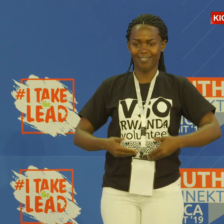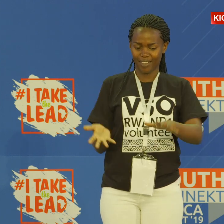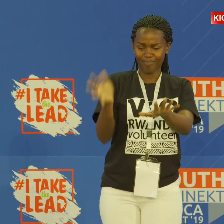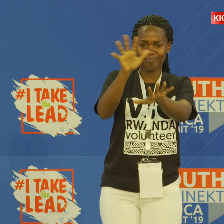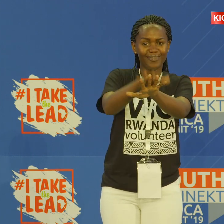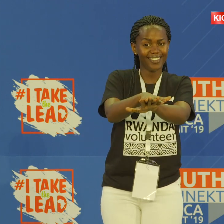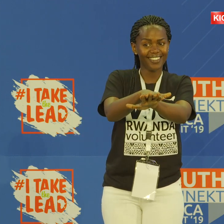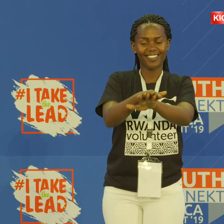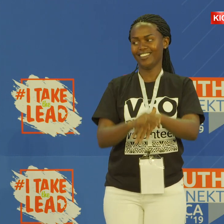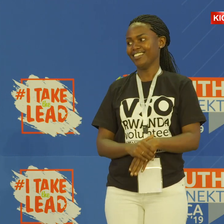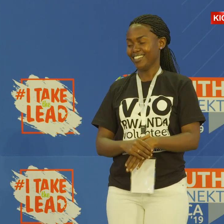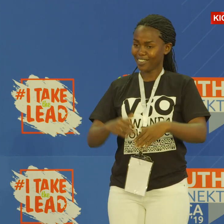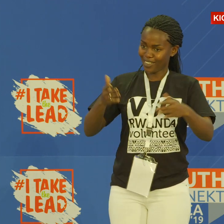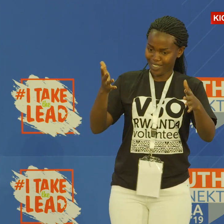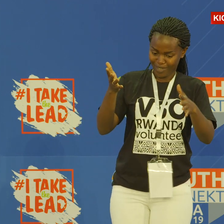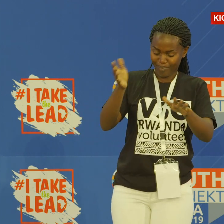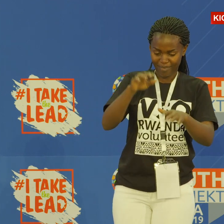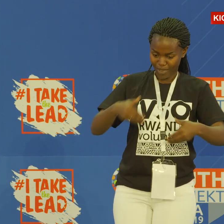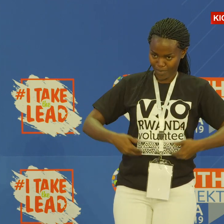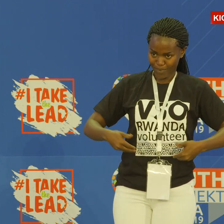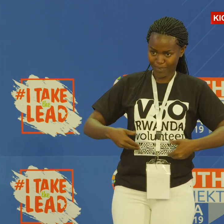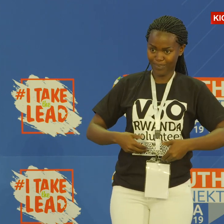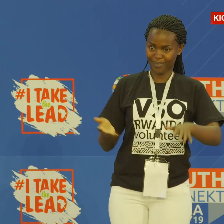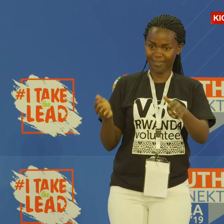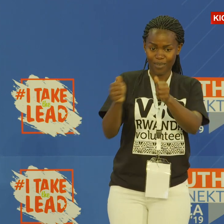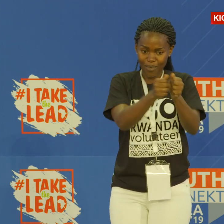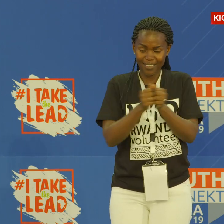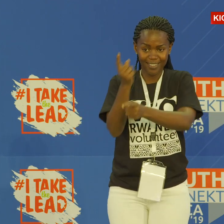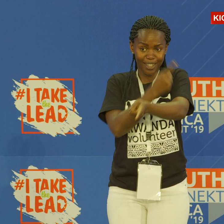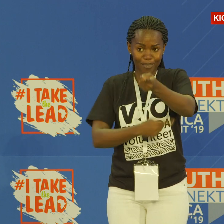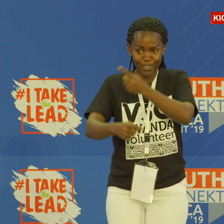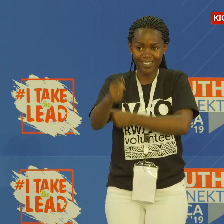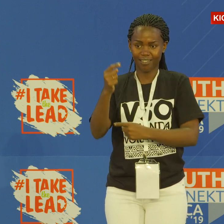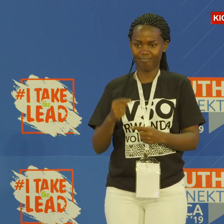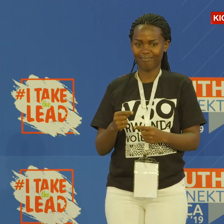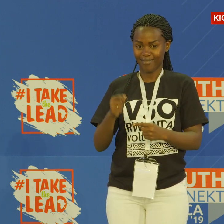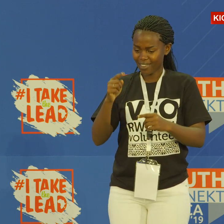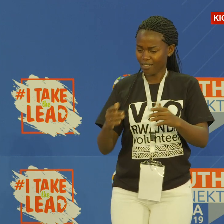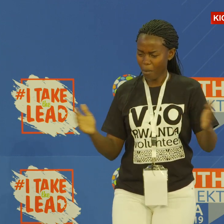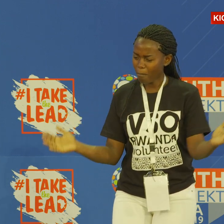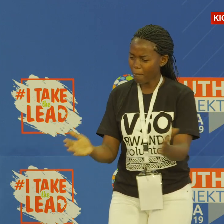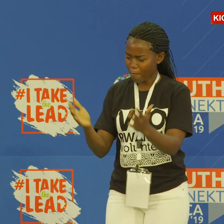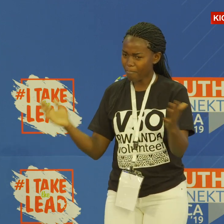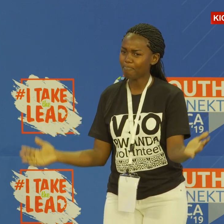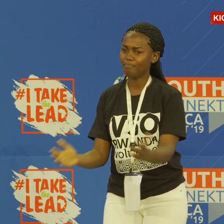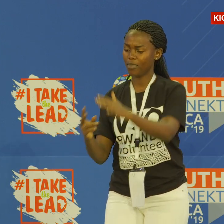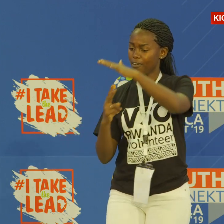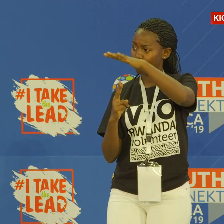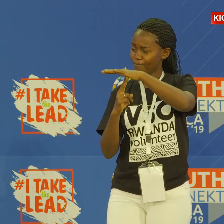So, in conclusion, I want to invite deaf people to join volunteerism.